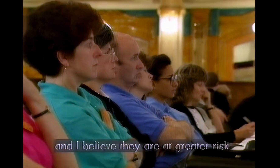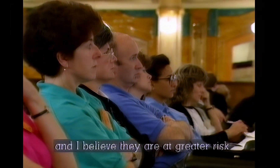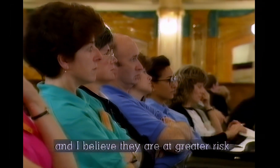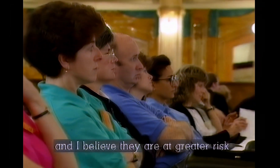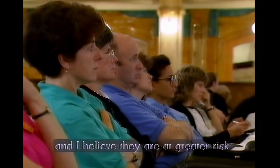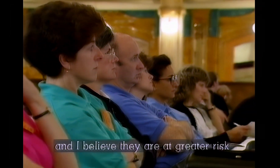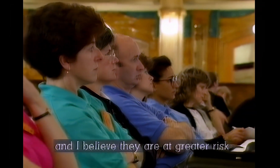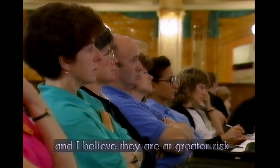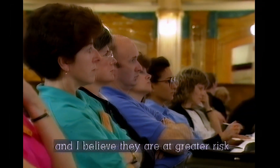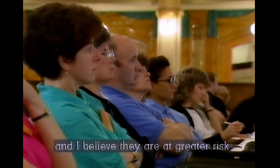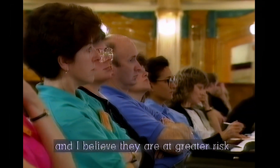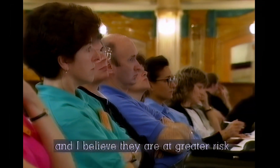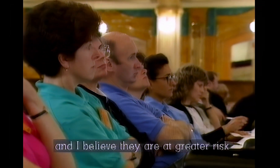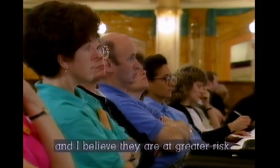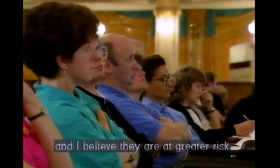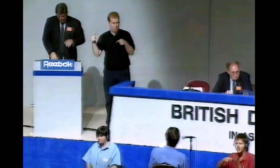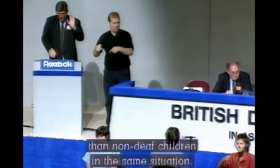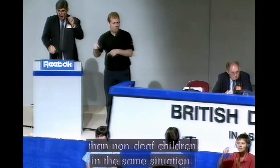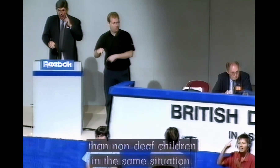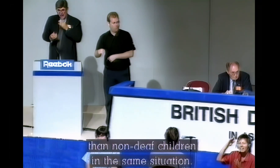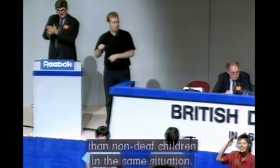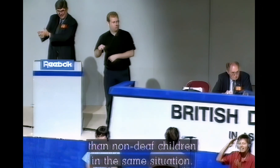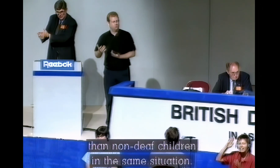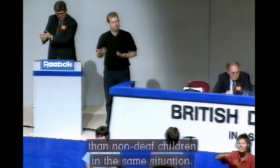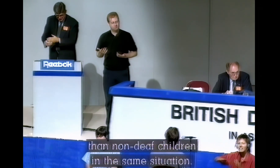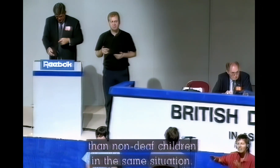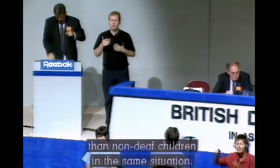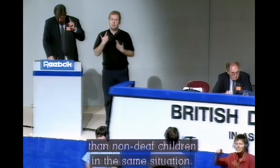I believe they are at greater risk than non-deaf children in the same situation.